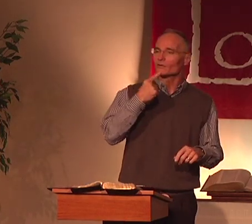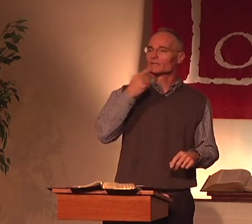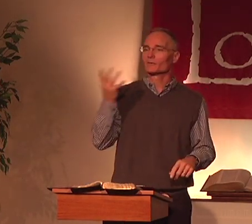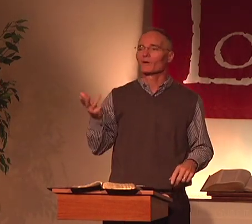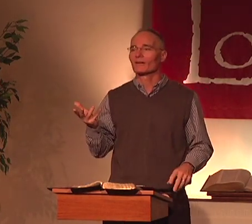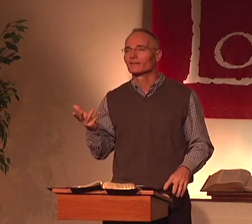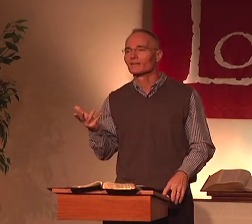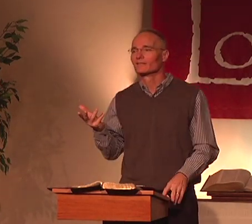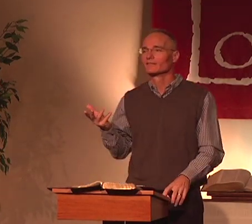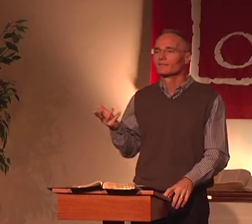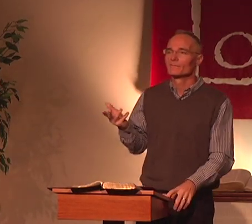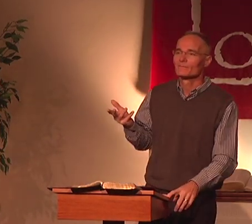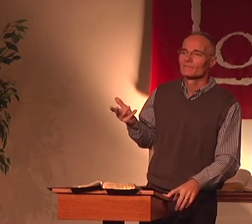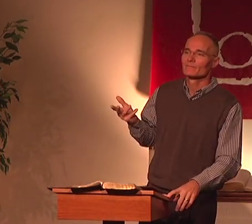But Paul Says what To them